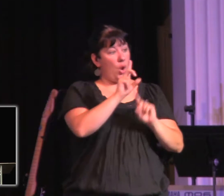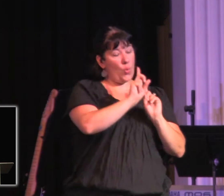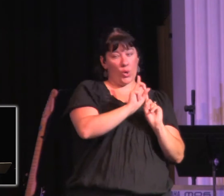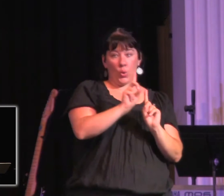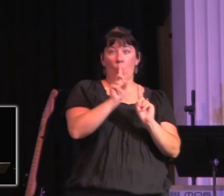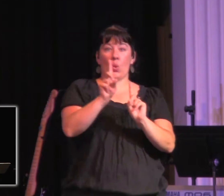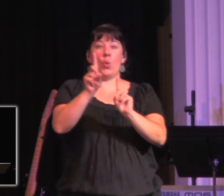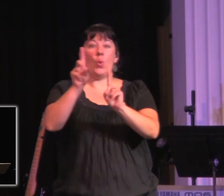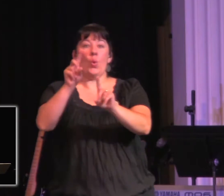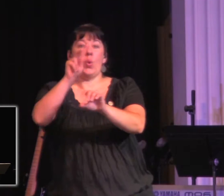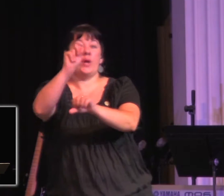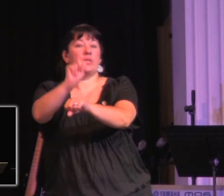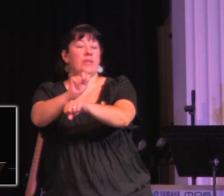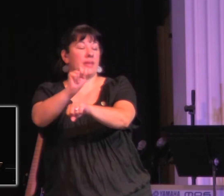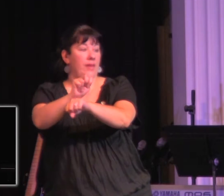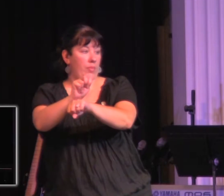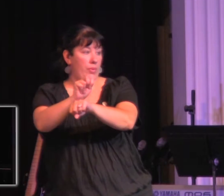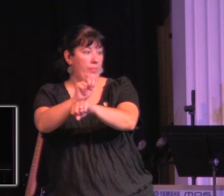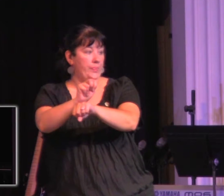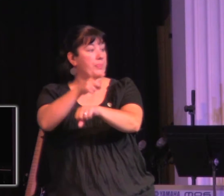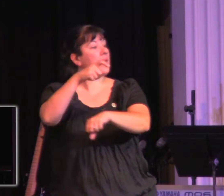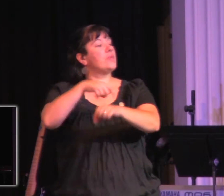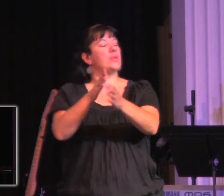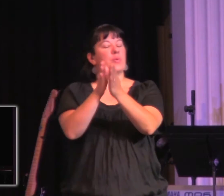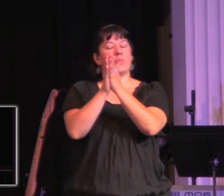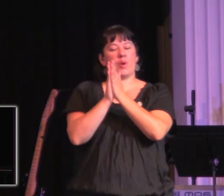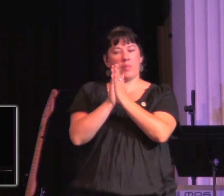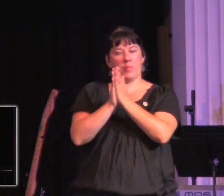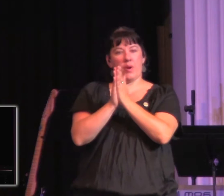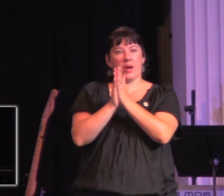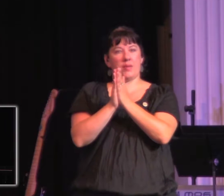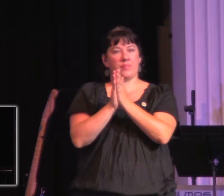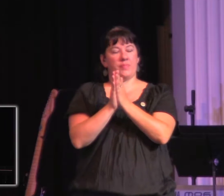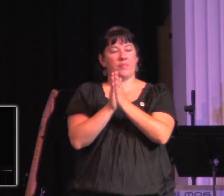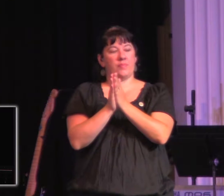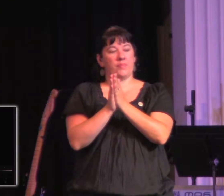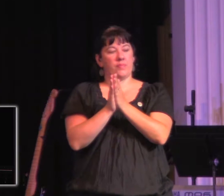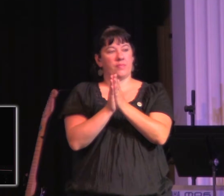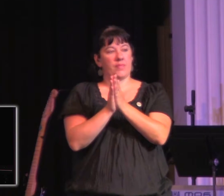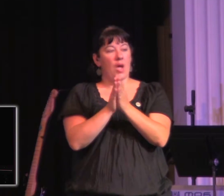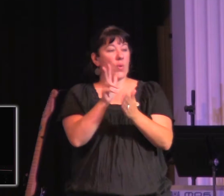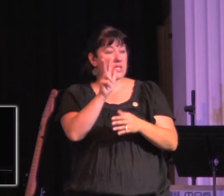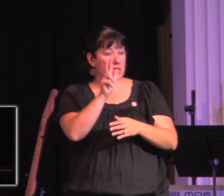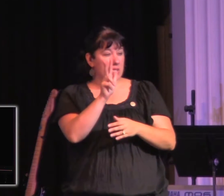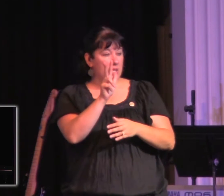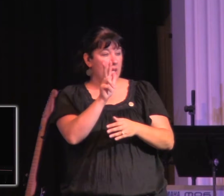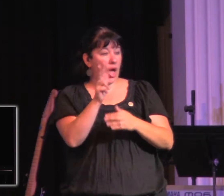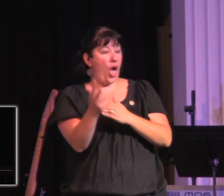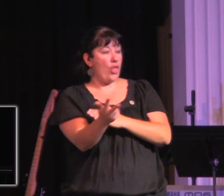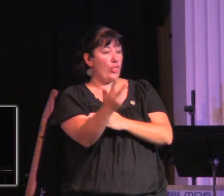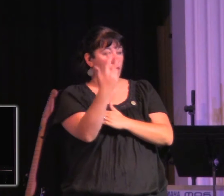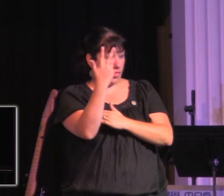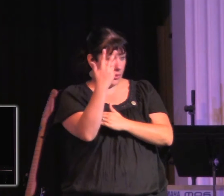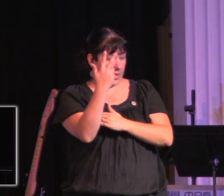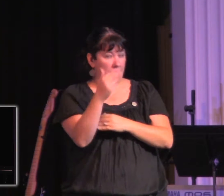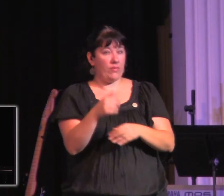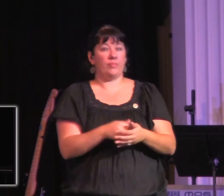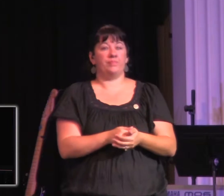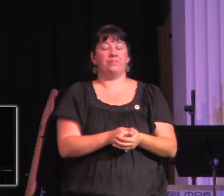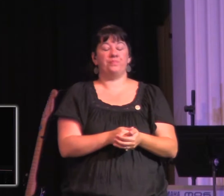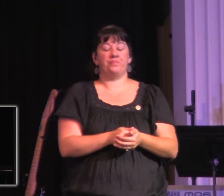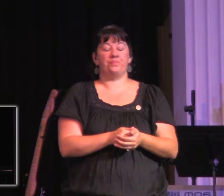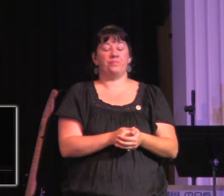At 3 in the afternoon, now a man crippled from birth was being carried to the temple gate called